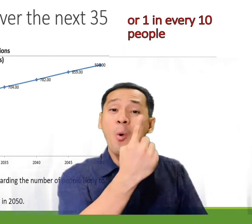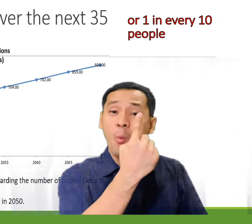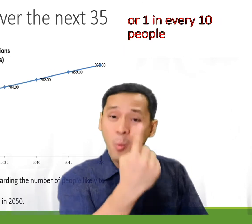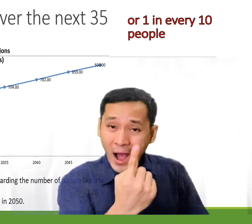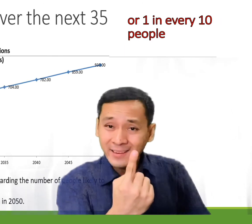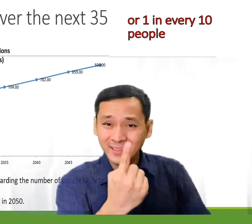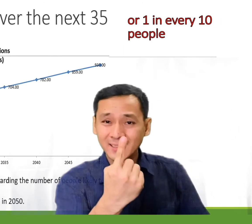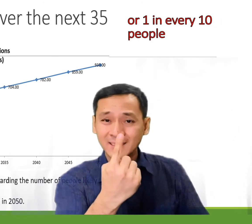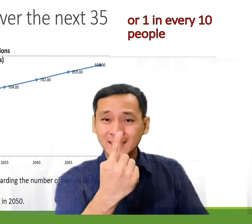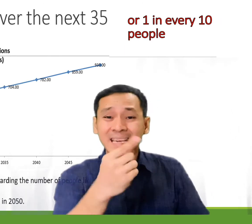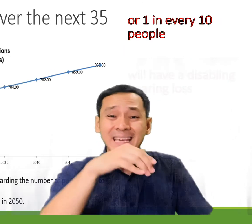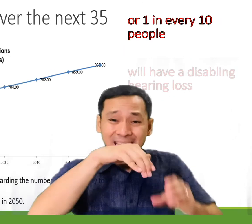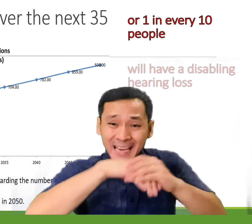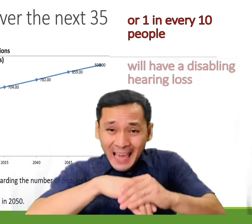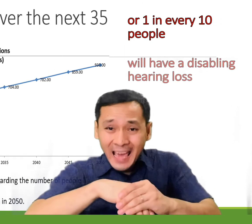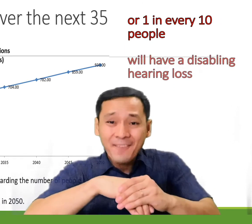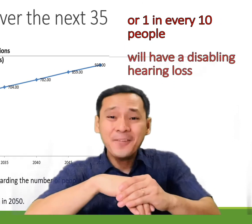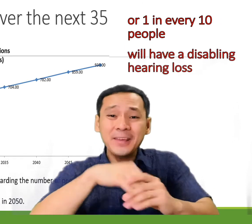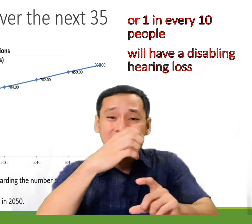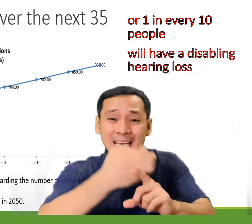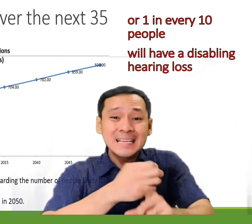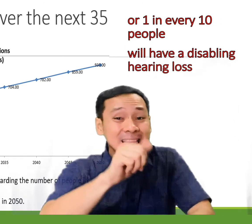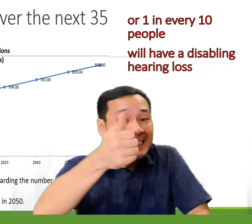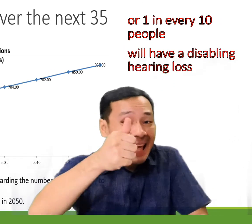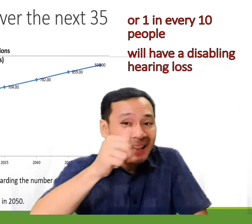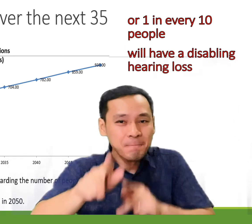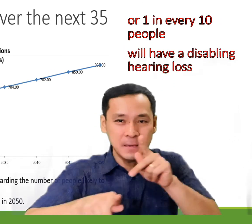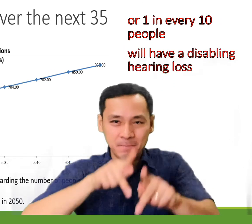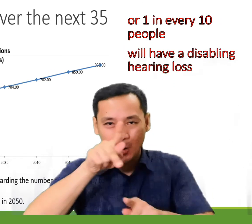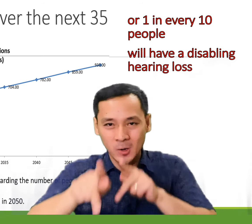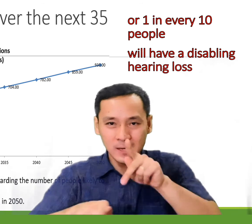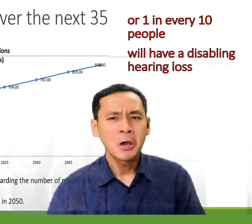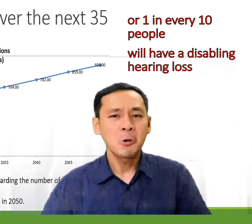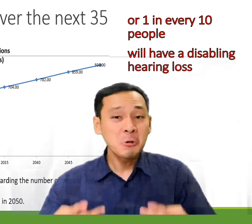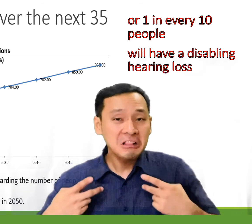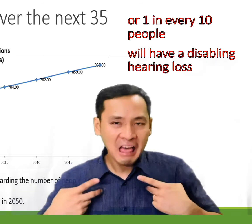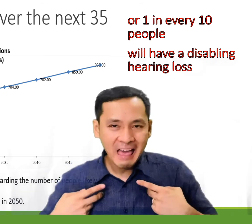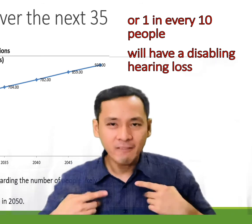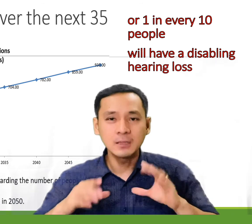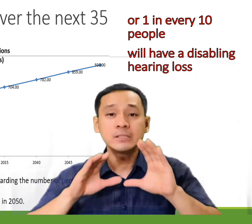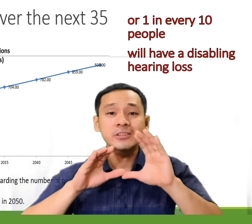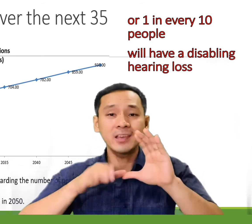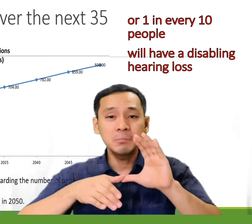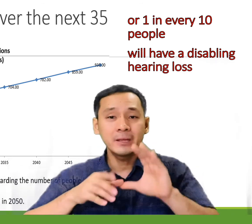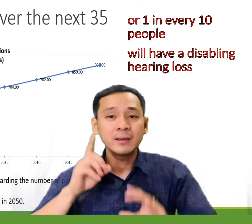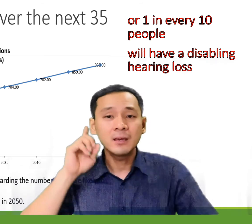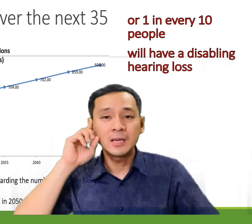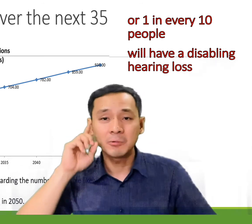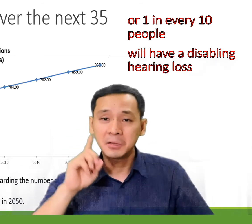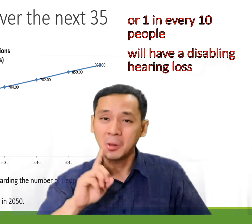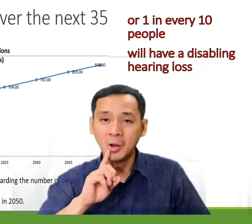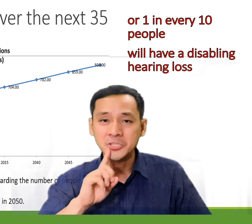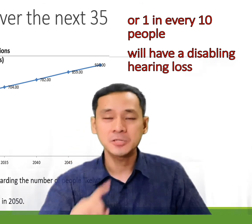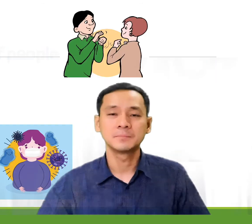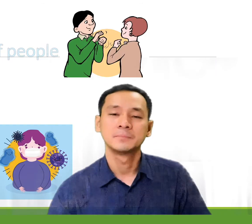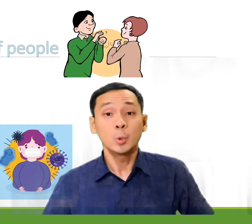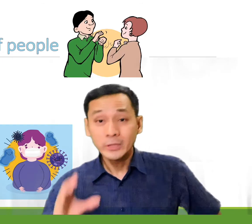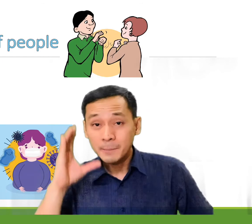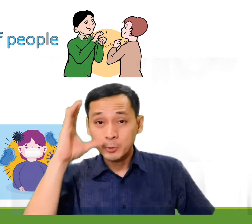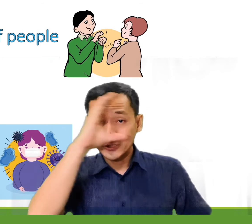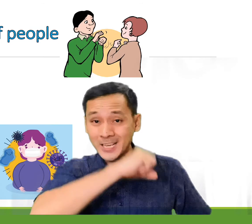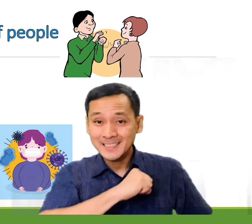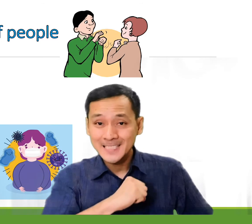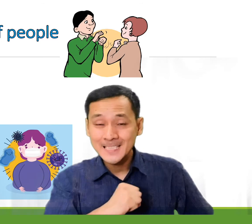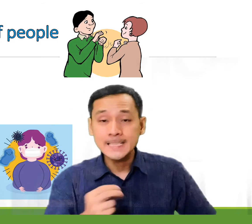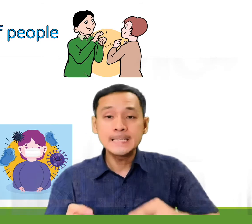or 1 in every 10 people, will have disabling hearing loss. With